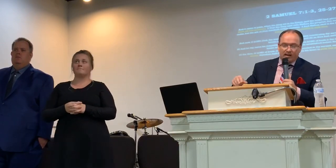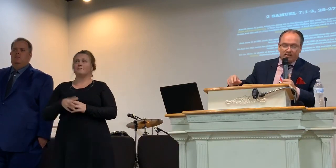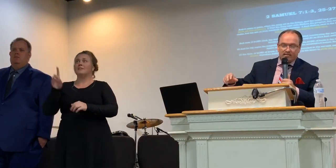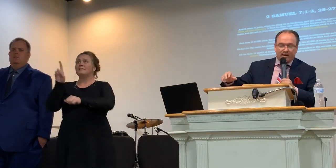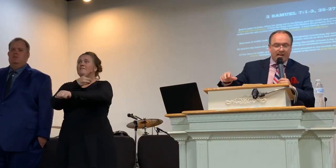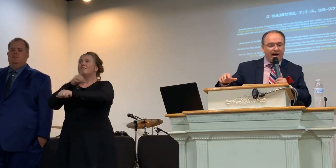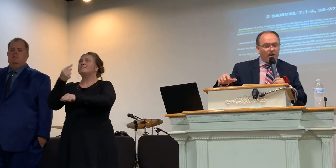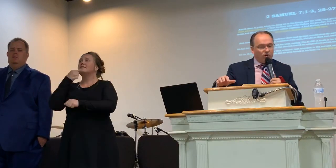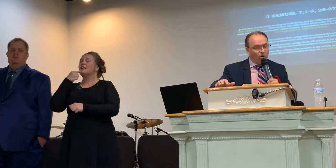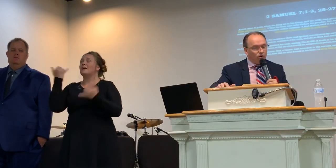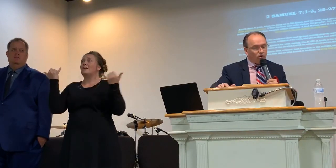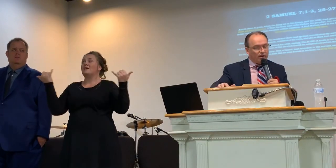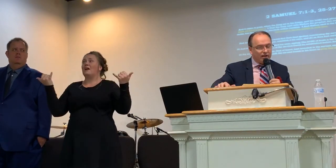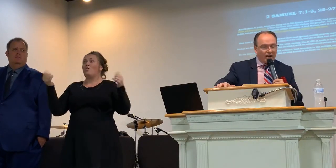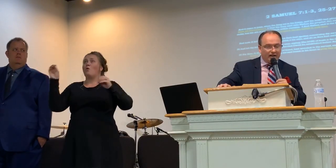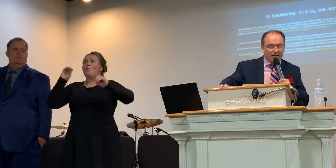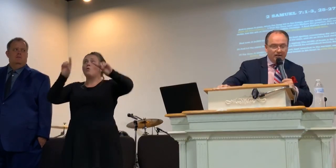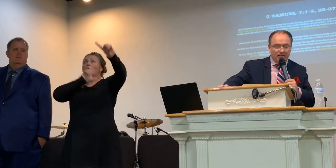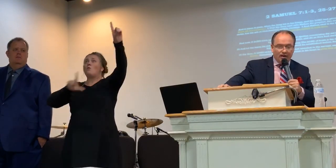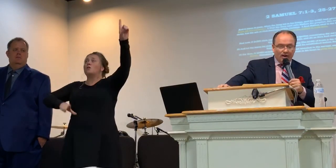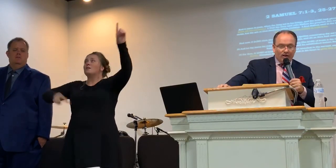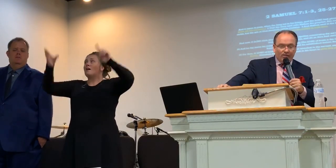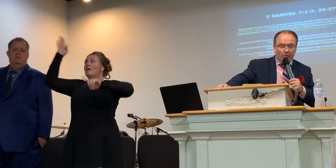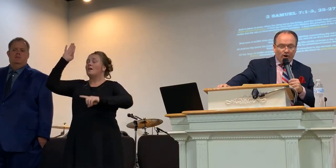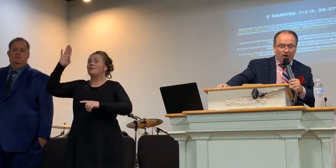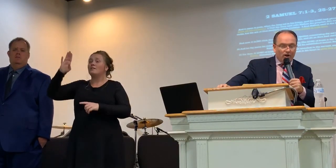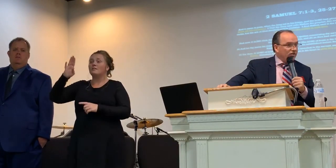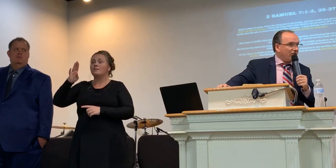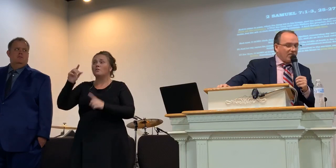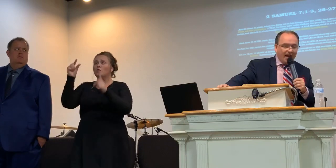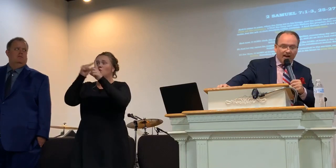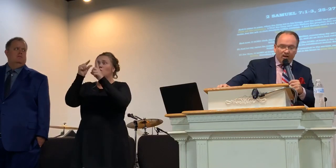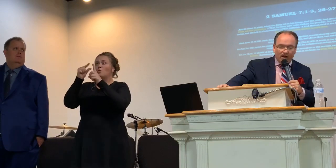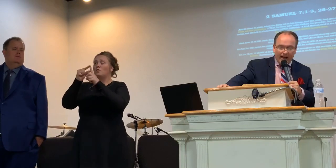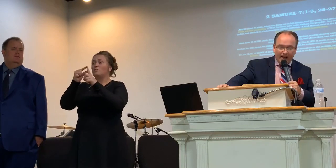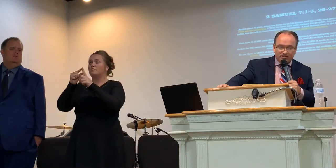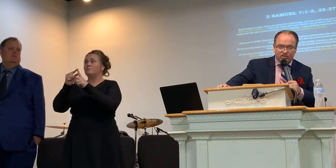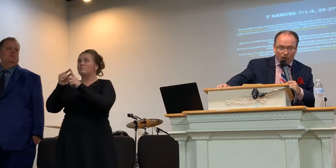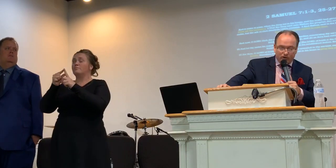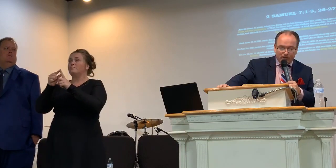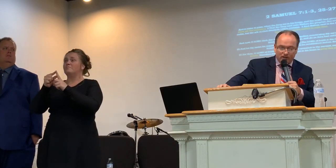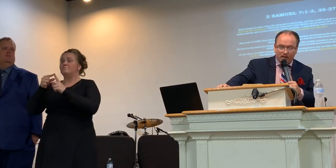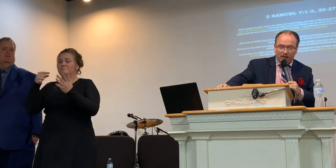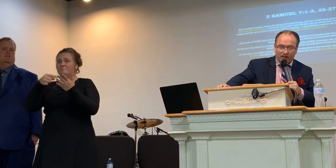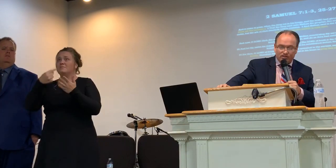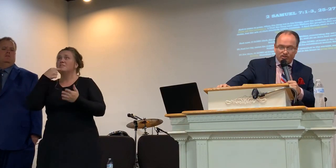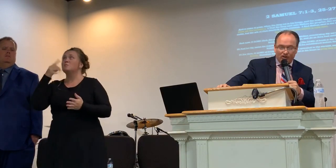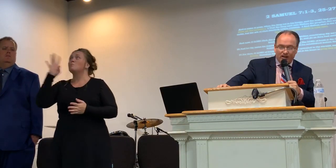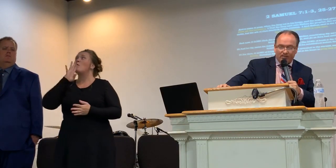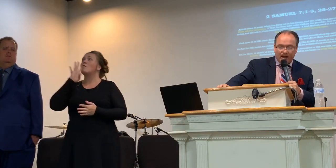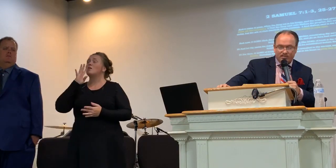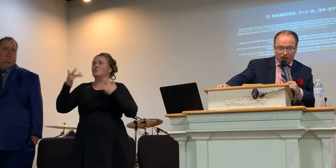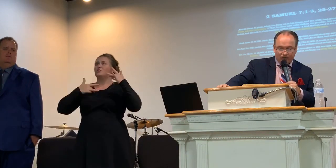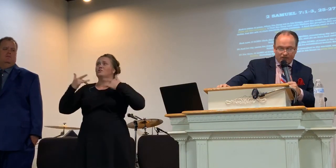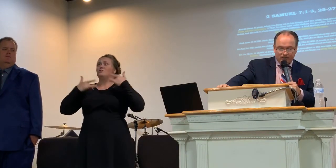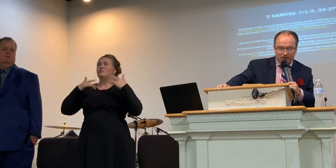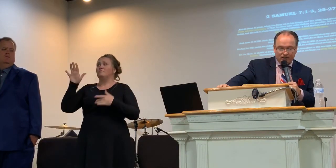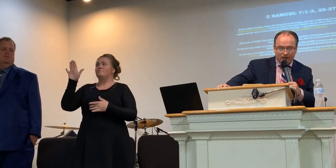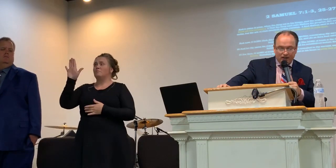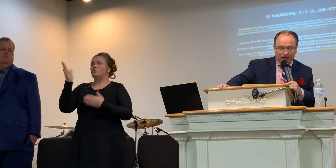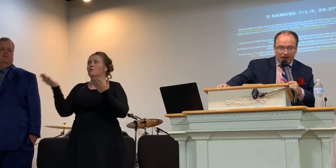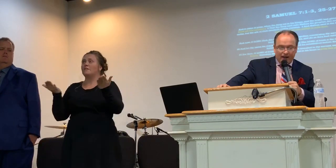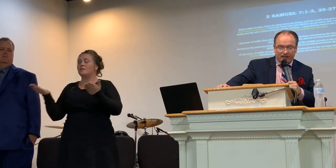David says, And now, O Lord God, the word that thou hast spoken concerning thy